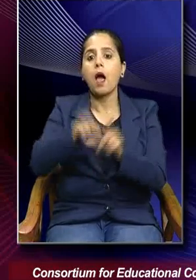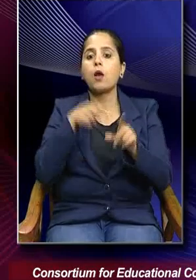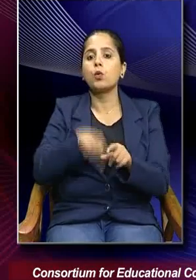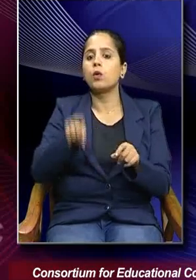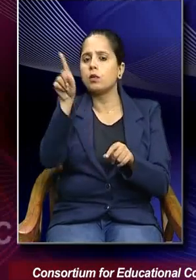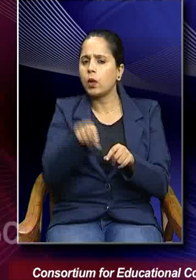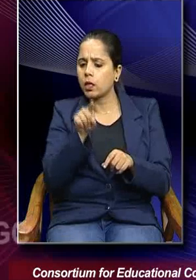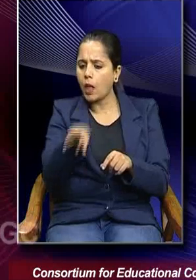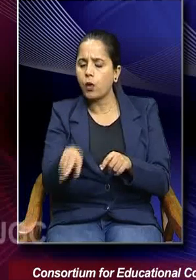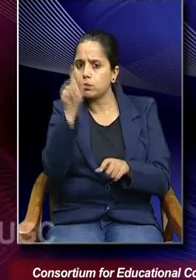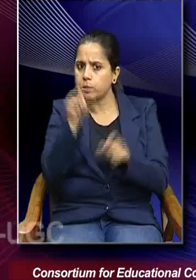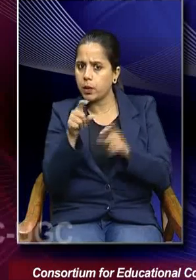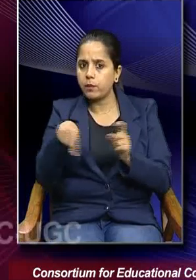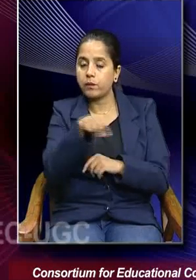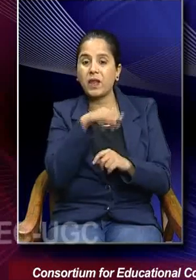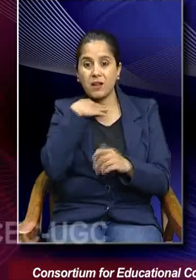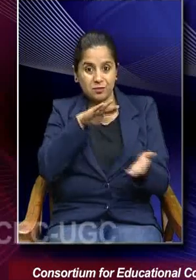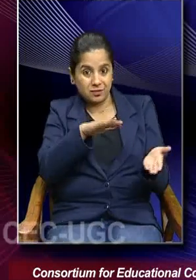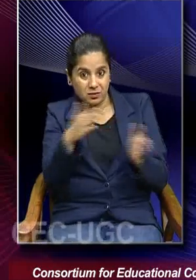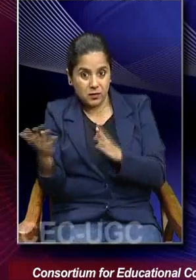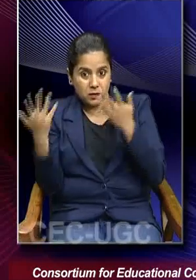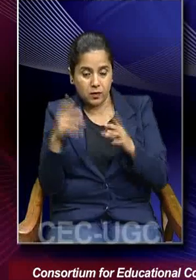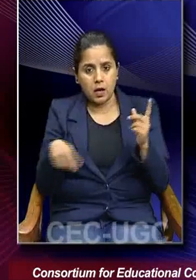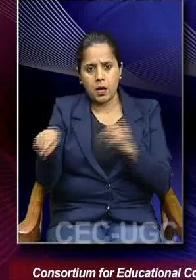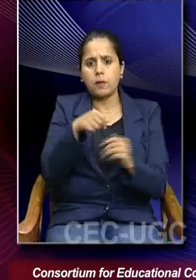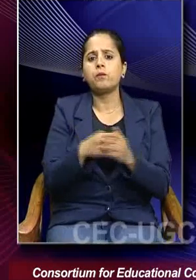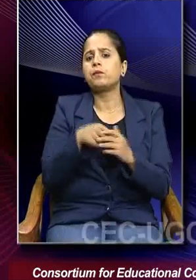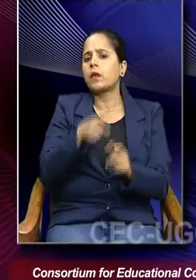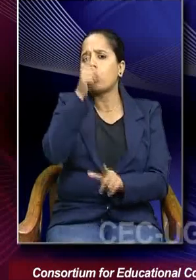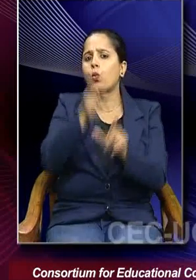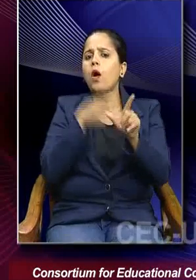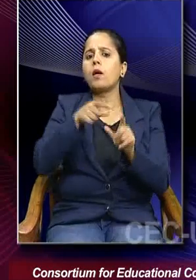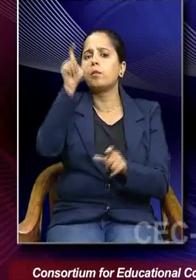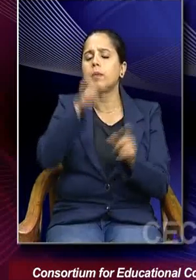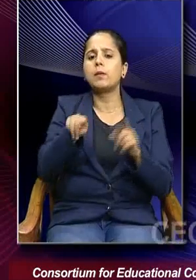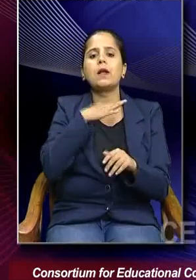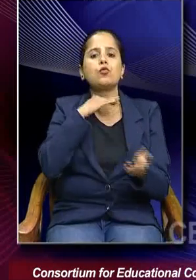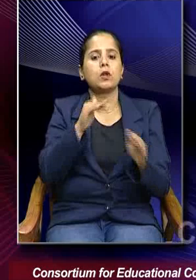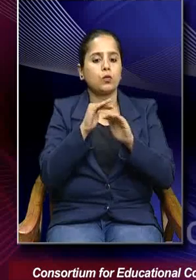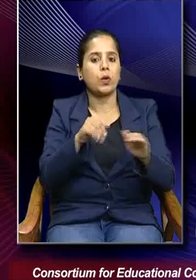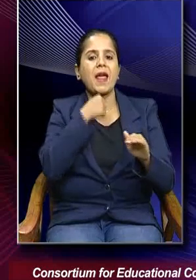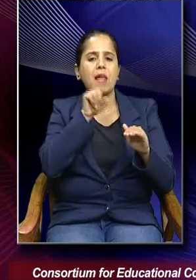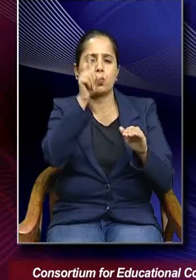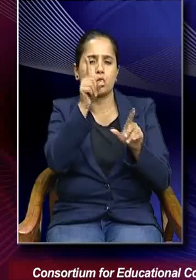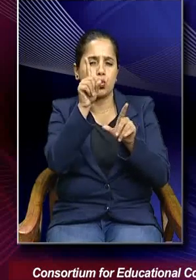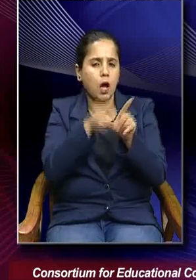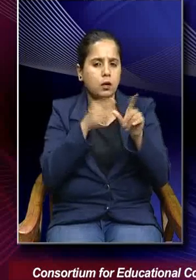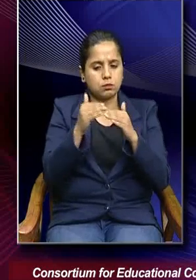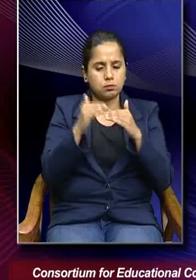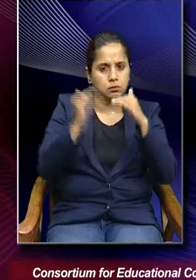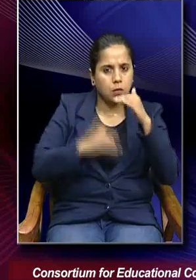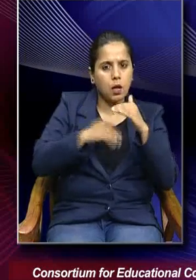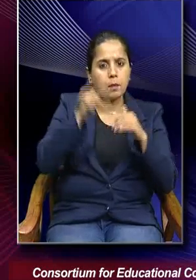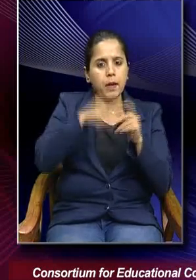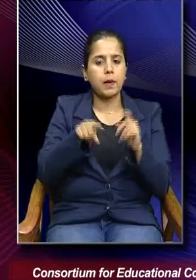people. Infant mortality rate, the annual number of deaths of children less than 1 year of per